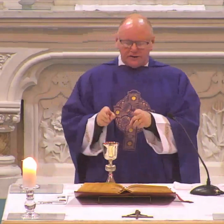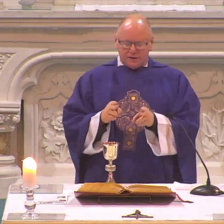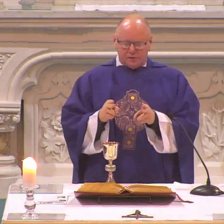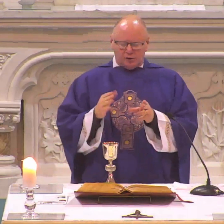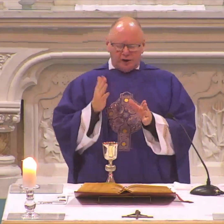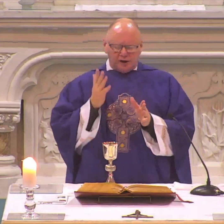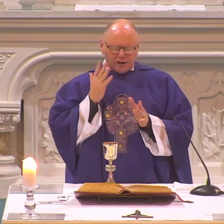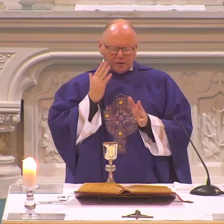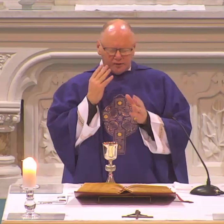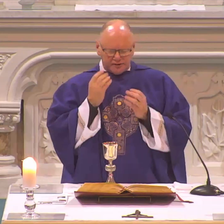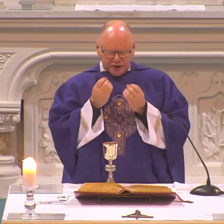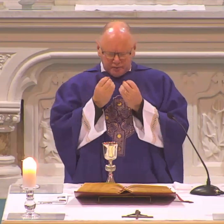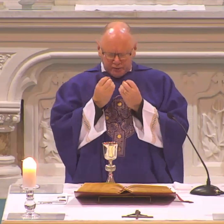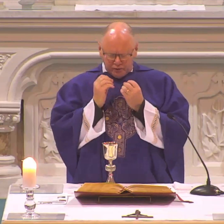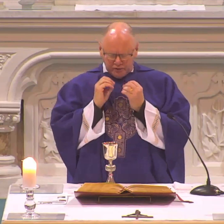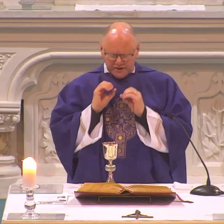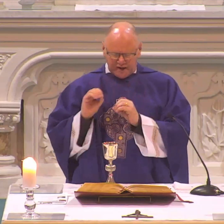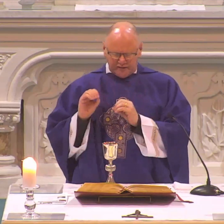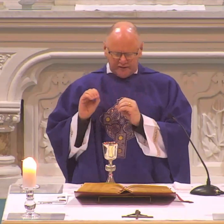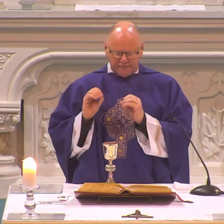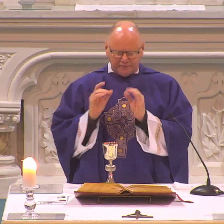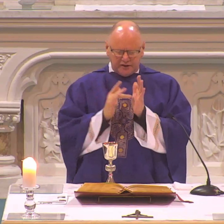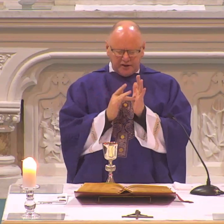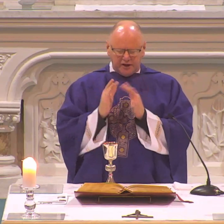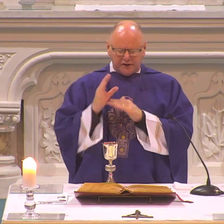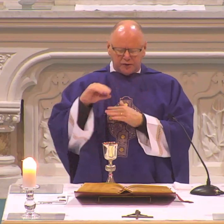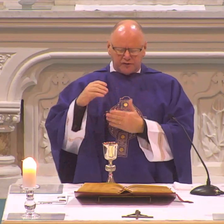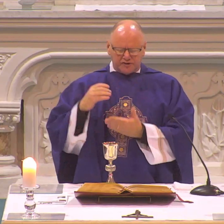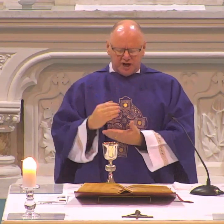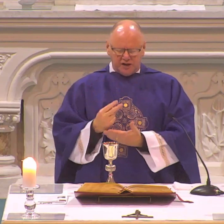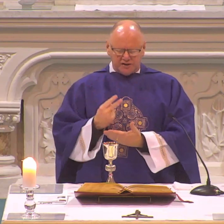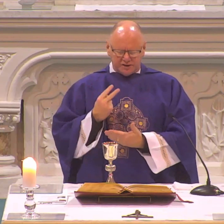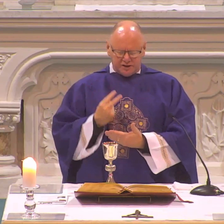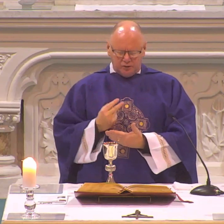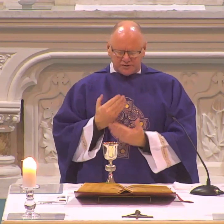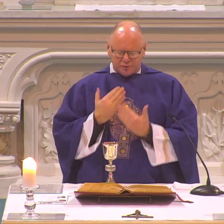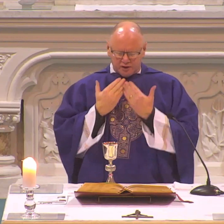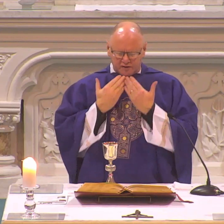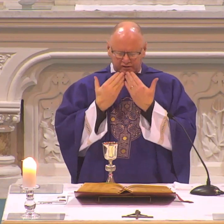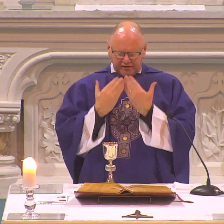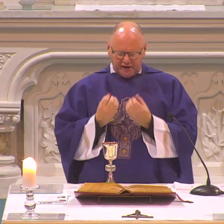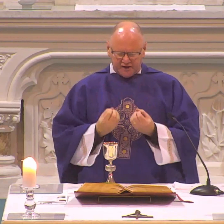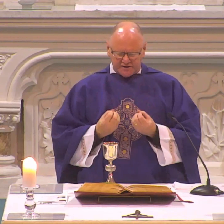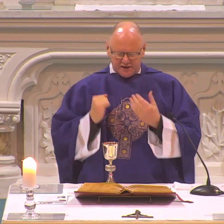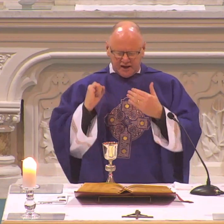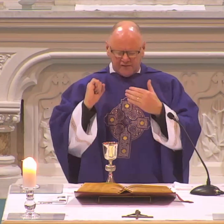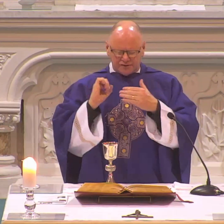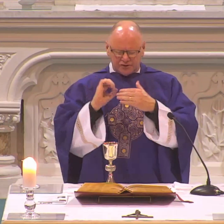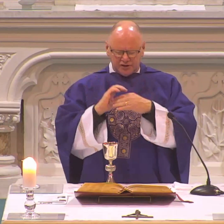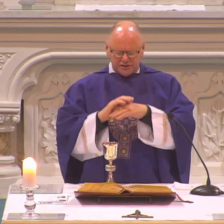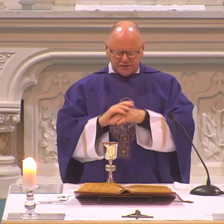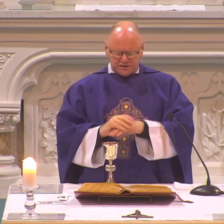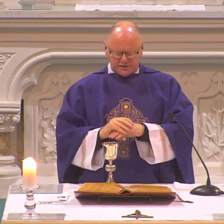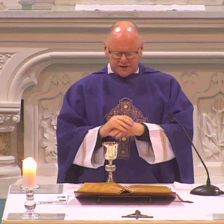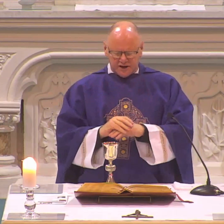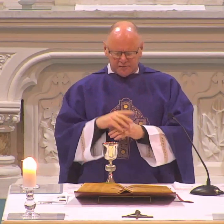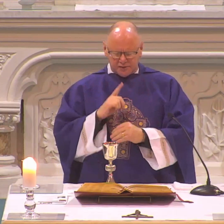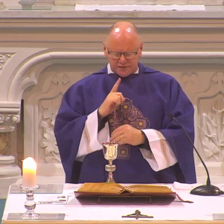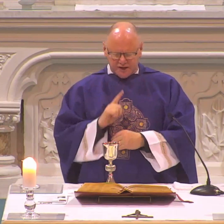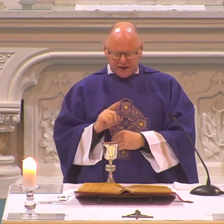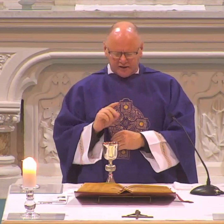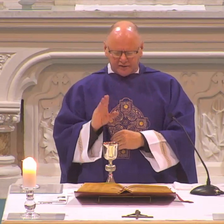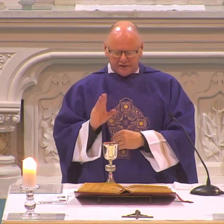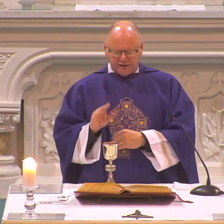In a similar way, when supper was ended, he took the chalice, and once more giving thanks, he gave it to his